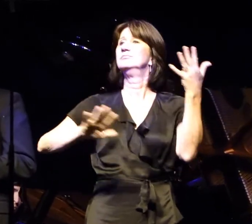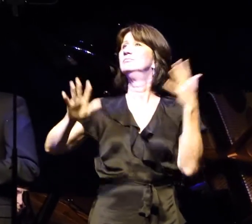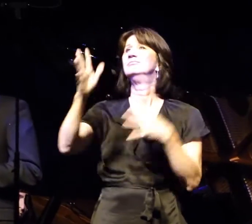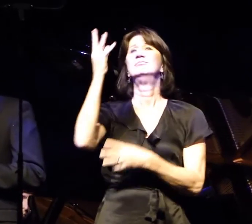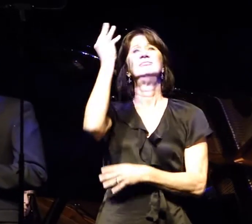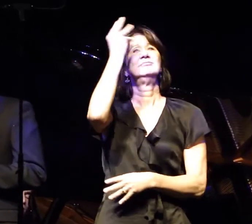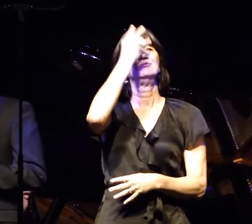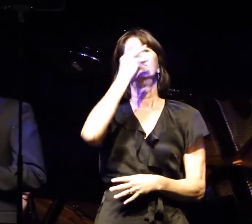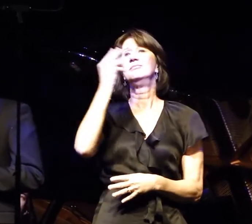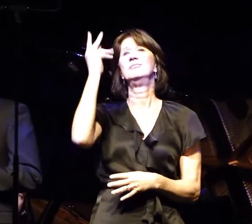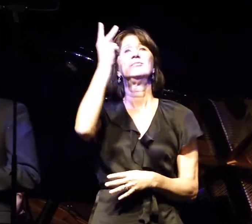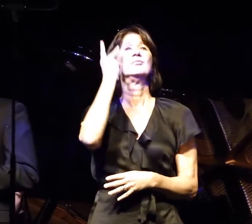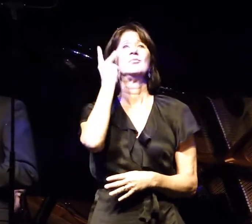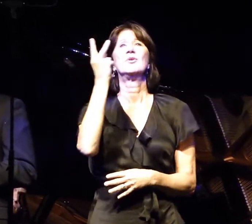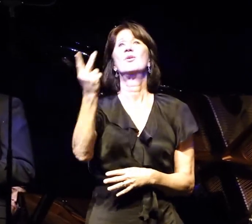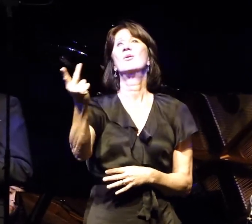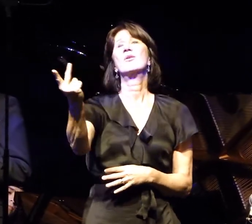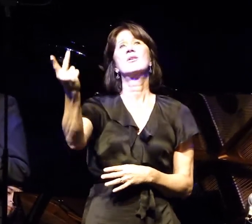recall.